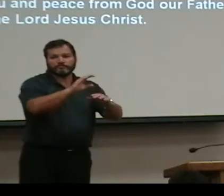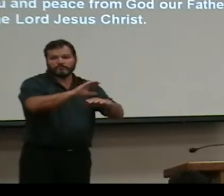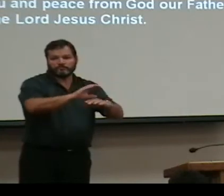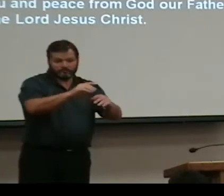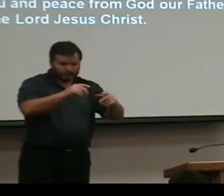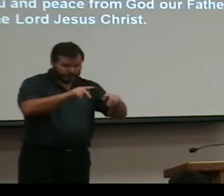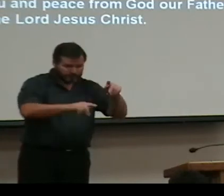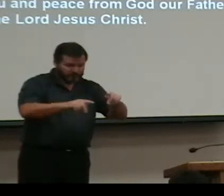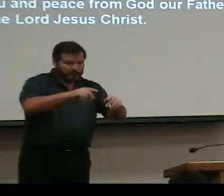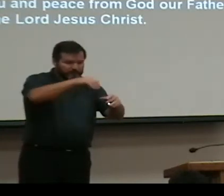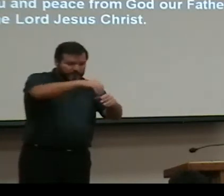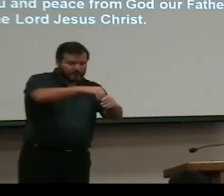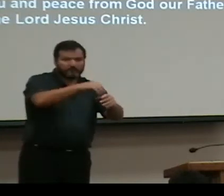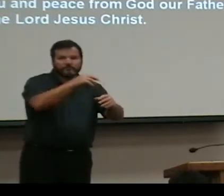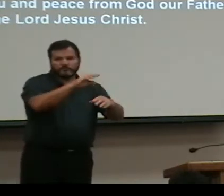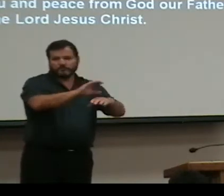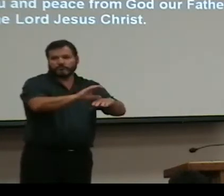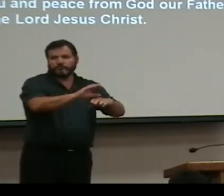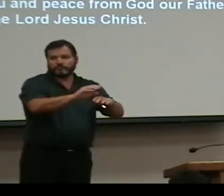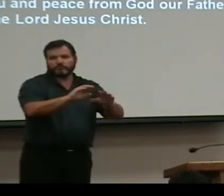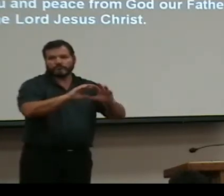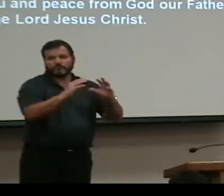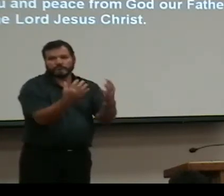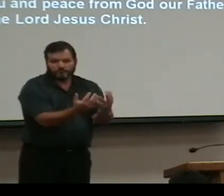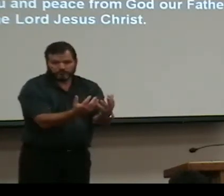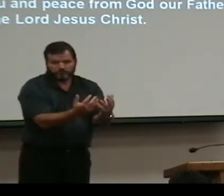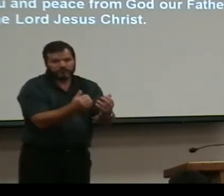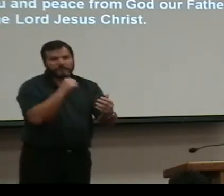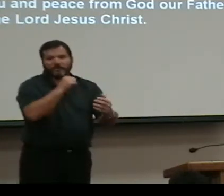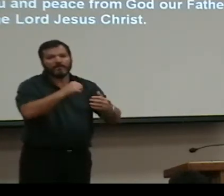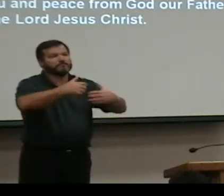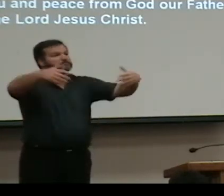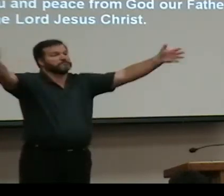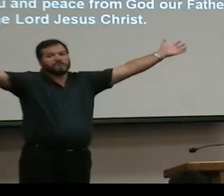The Christians in Rome. The church. The church family.